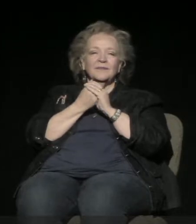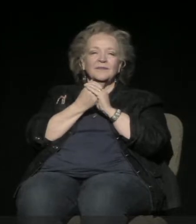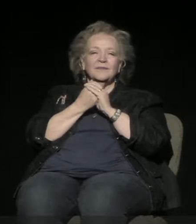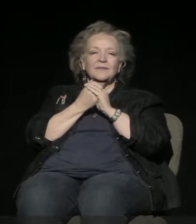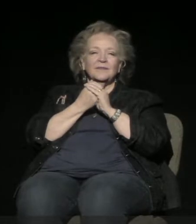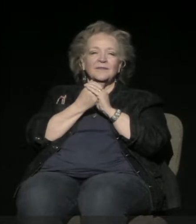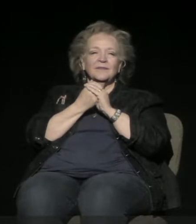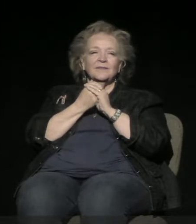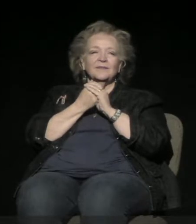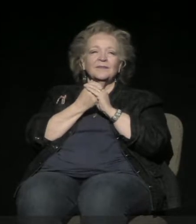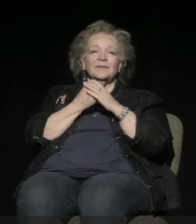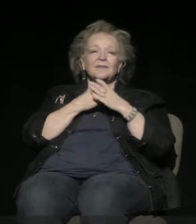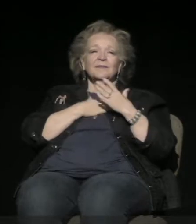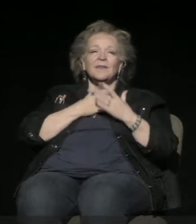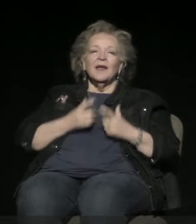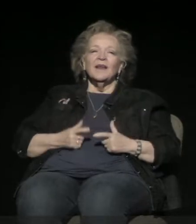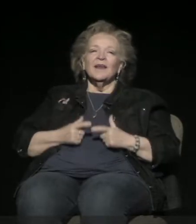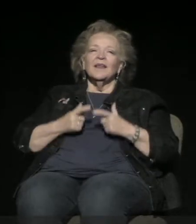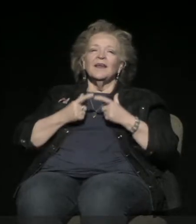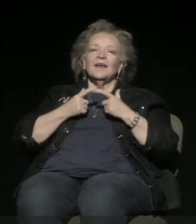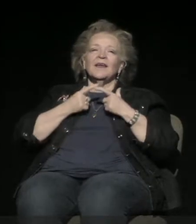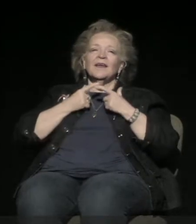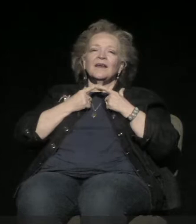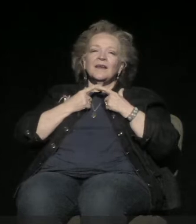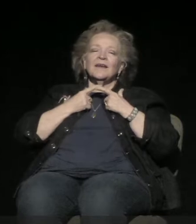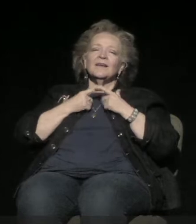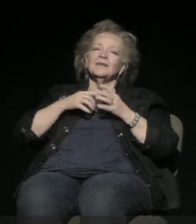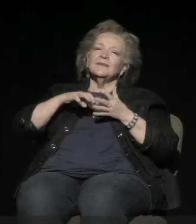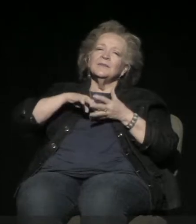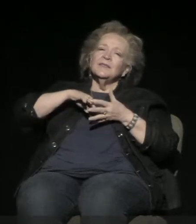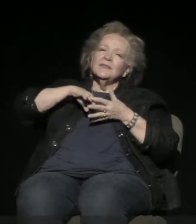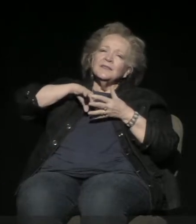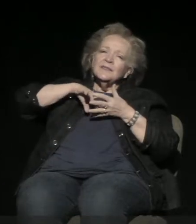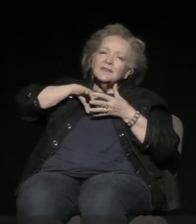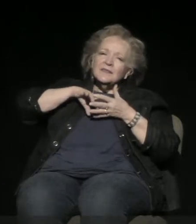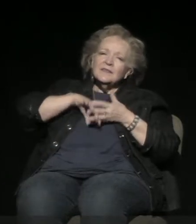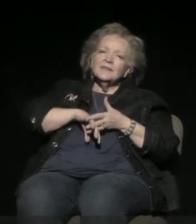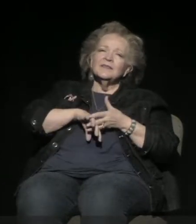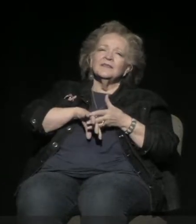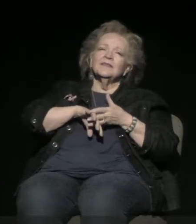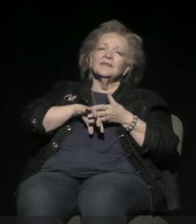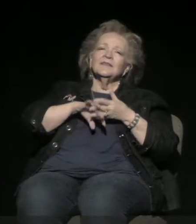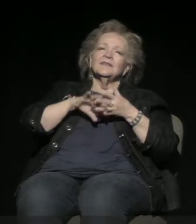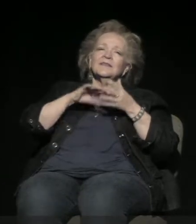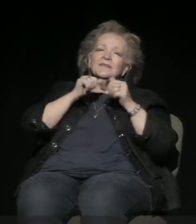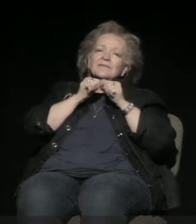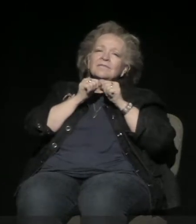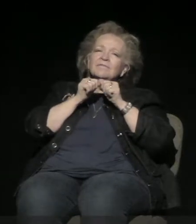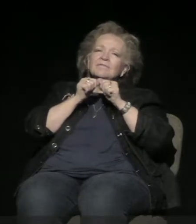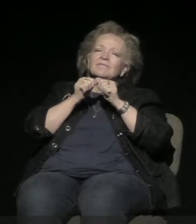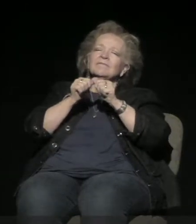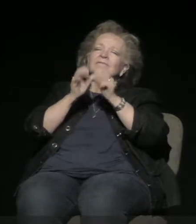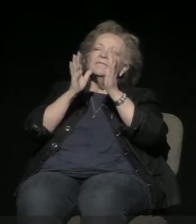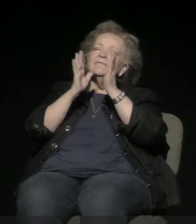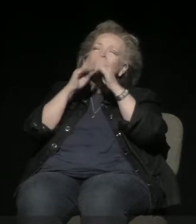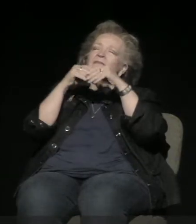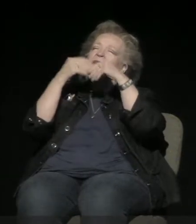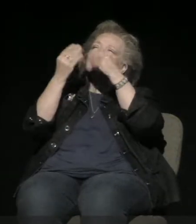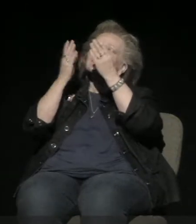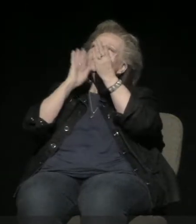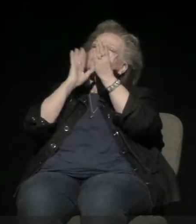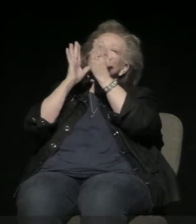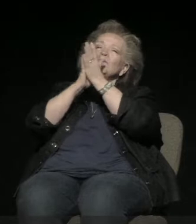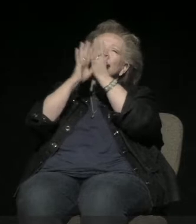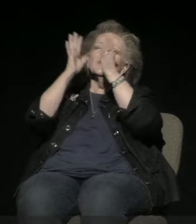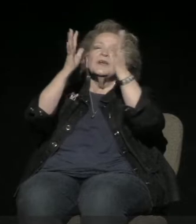May My Life Be Steak In Unceasing Parades